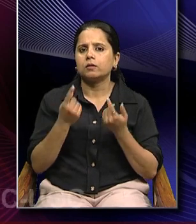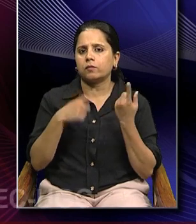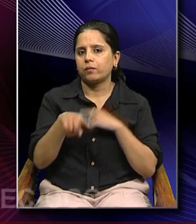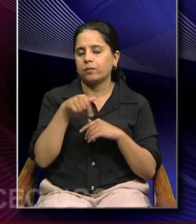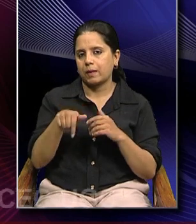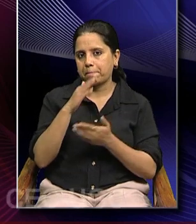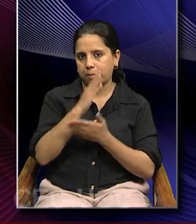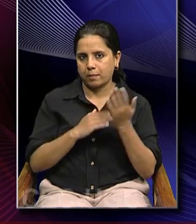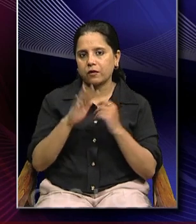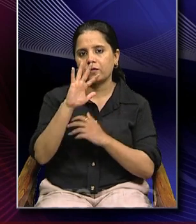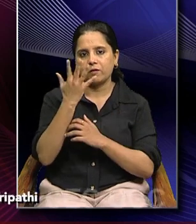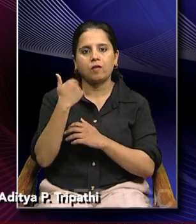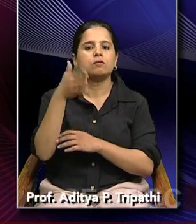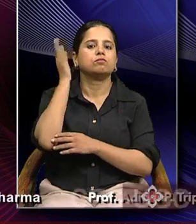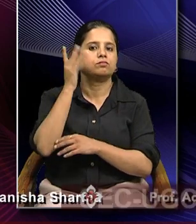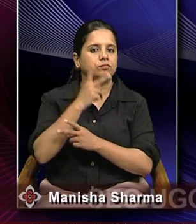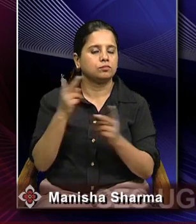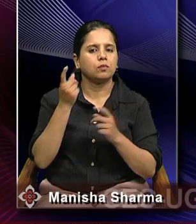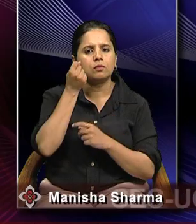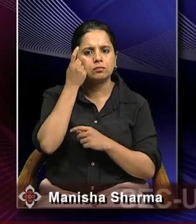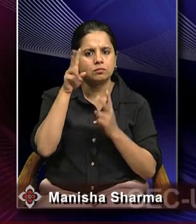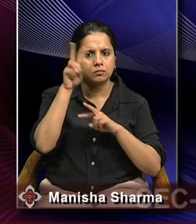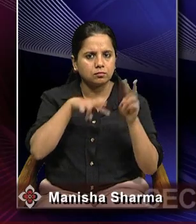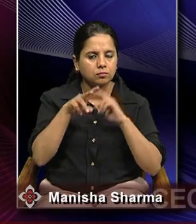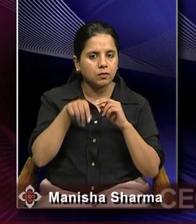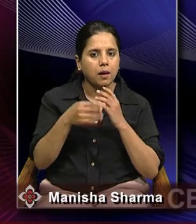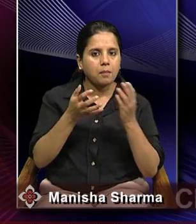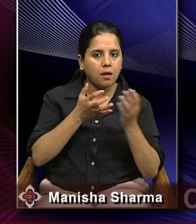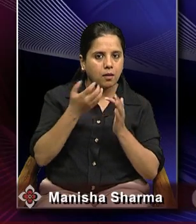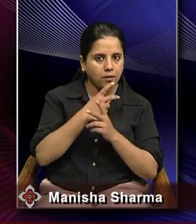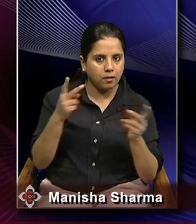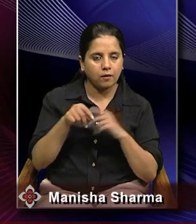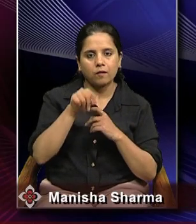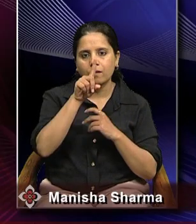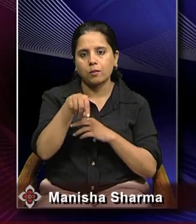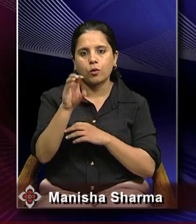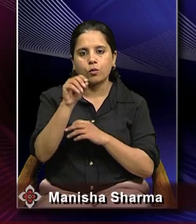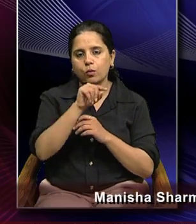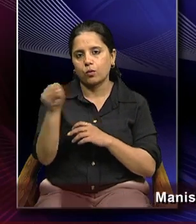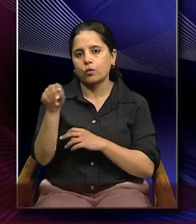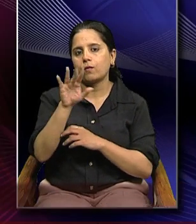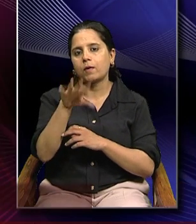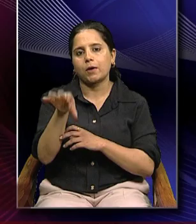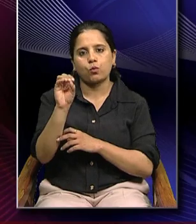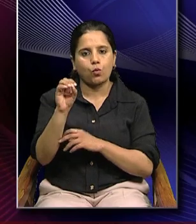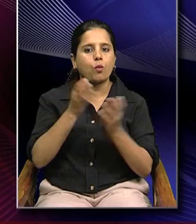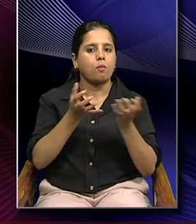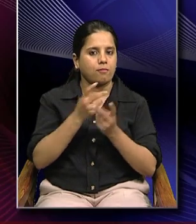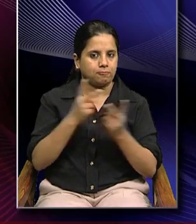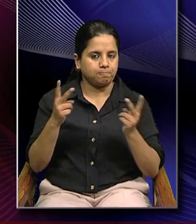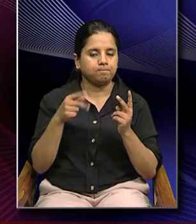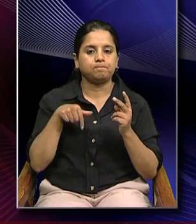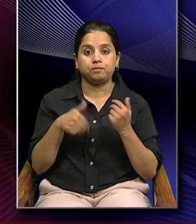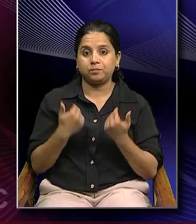part 5th of our lectures on understanding the evolution of marketing 1.0 to marketing 5.0. So, in